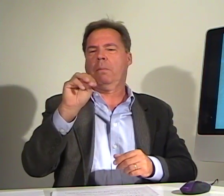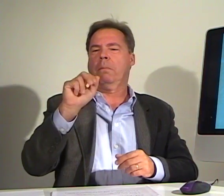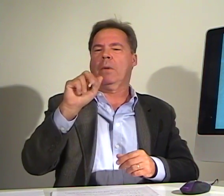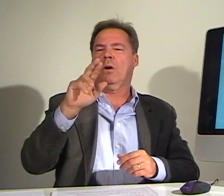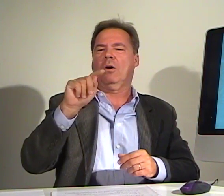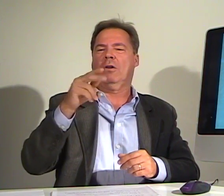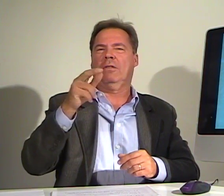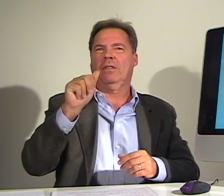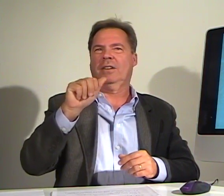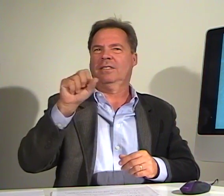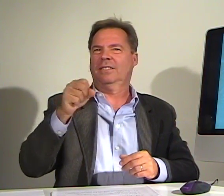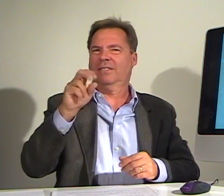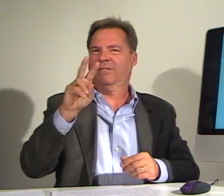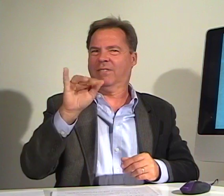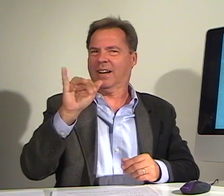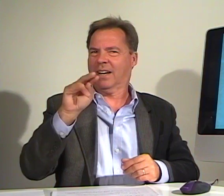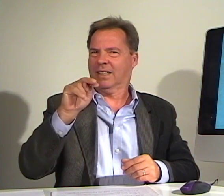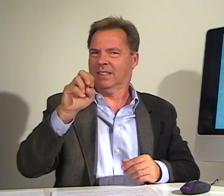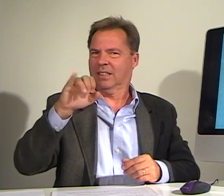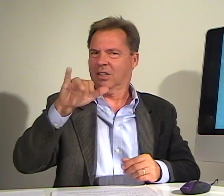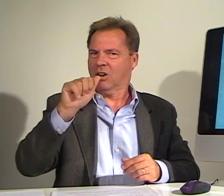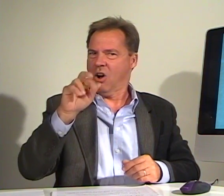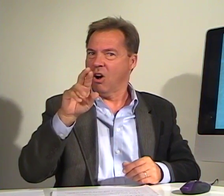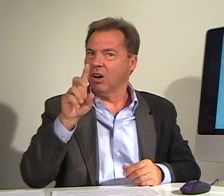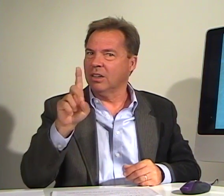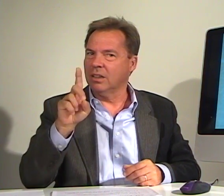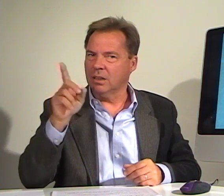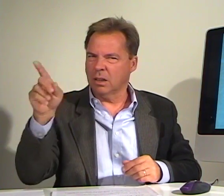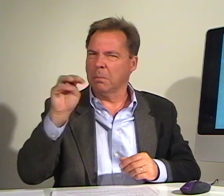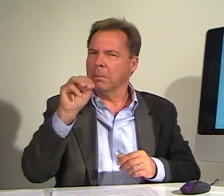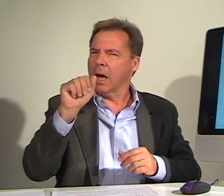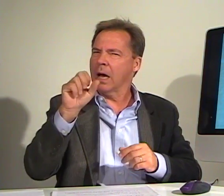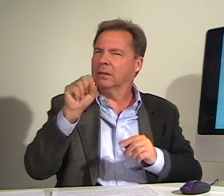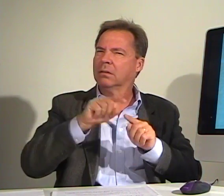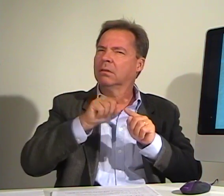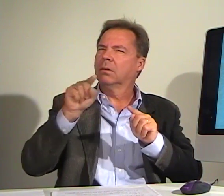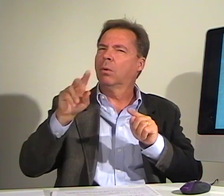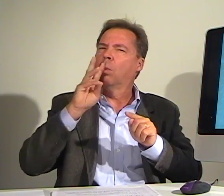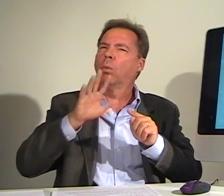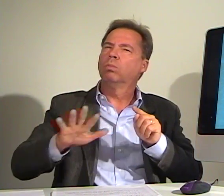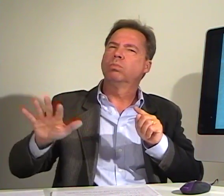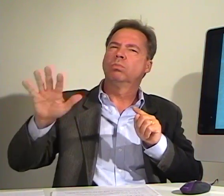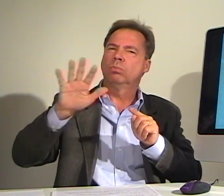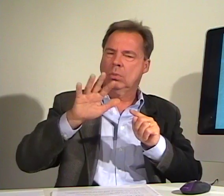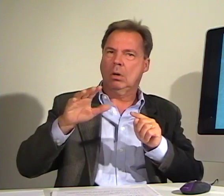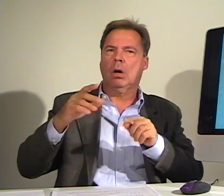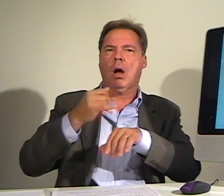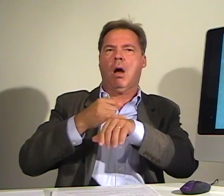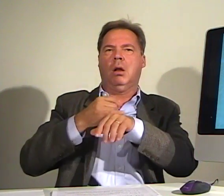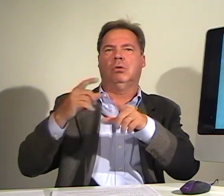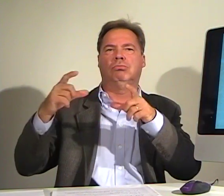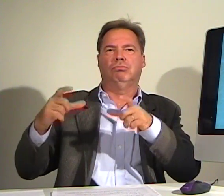So here we see discussion about Martha's Vineyard, which was an island off the coast